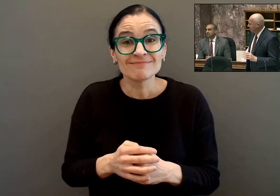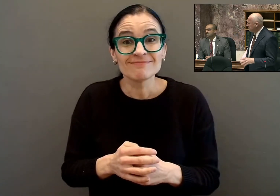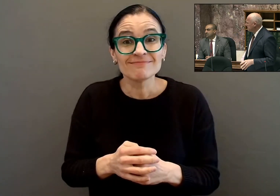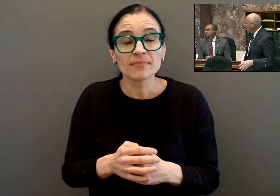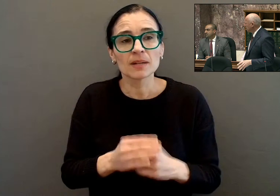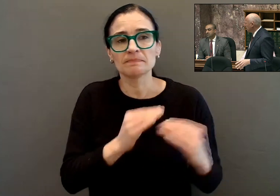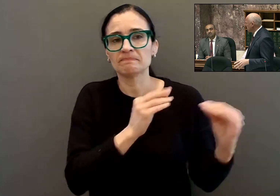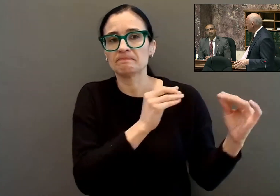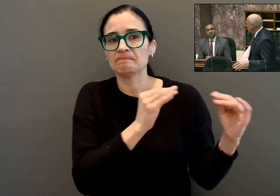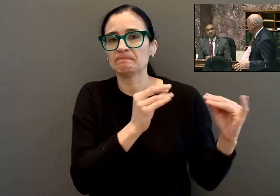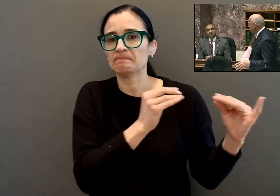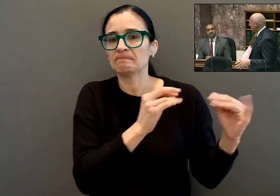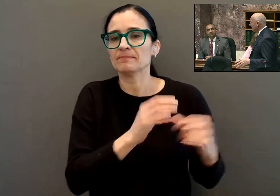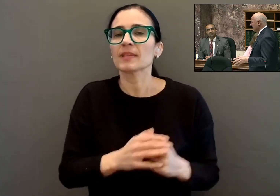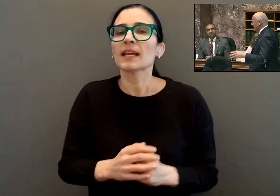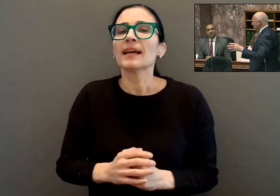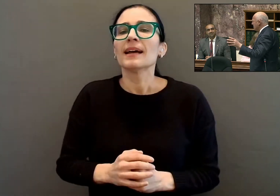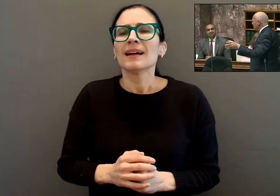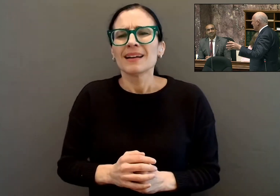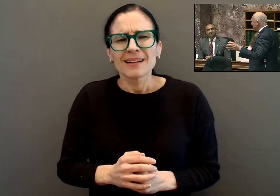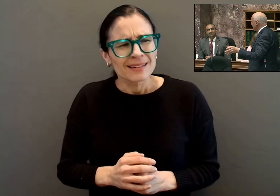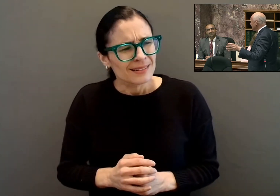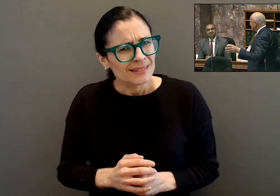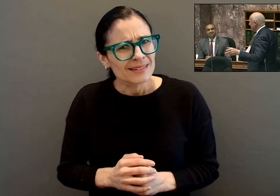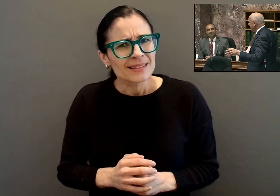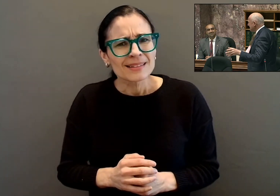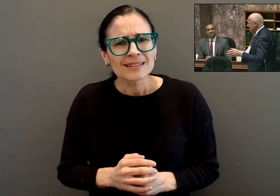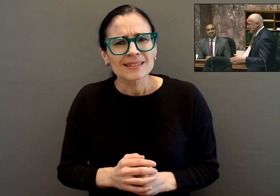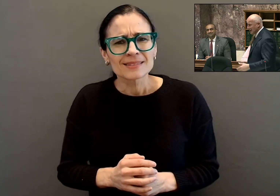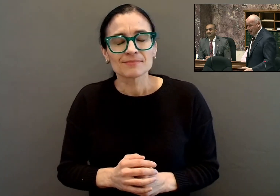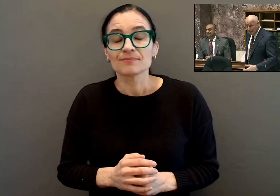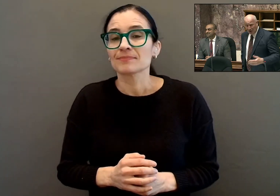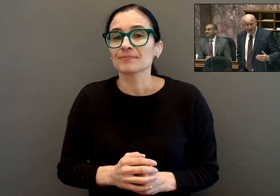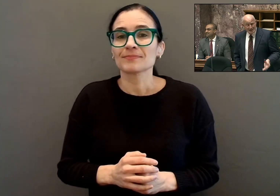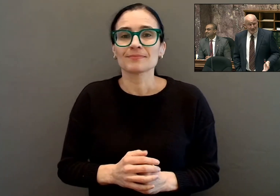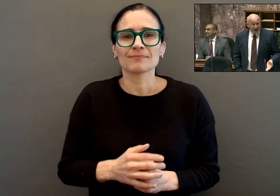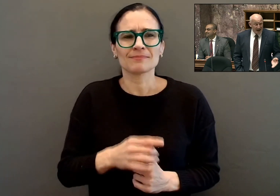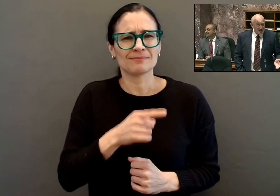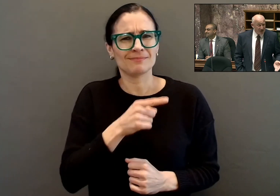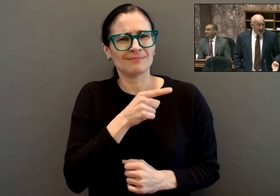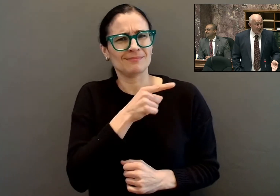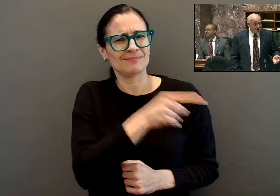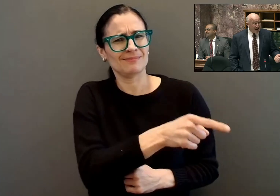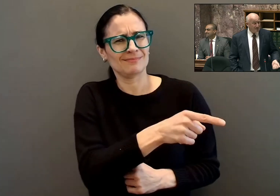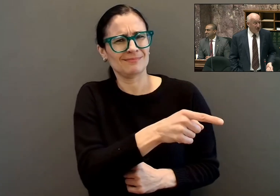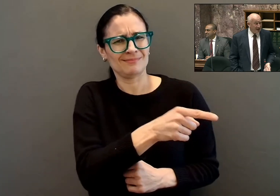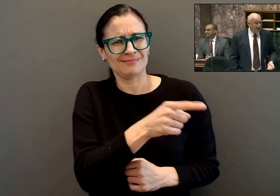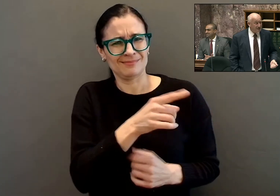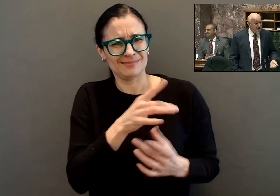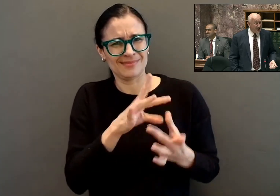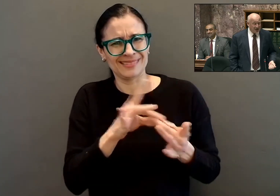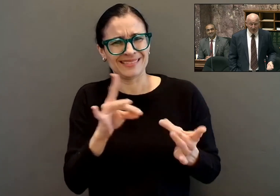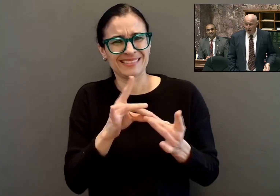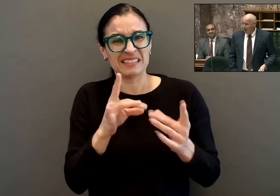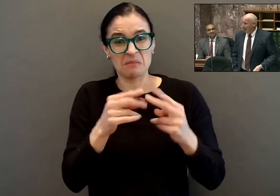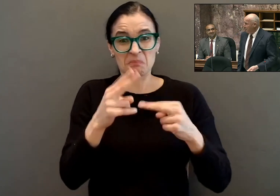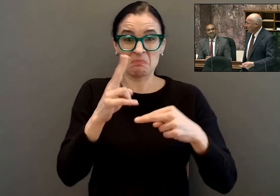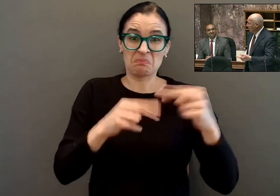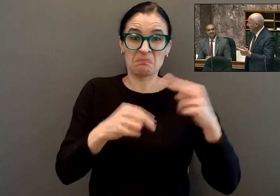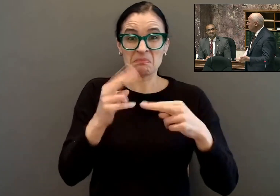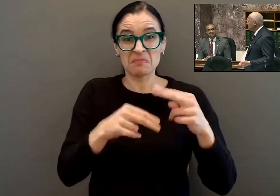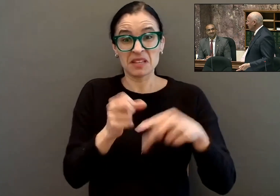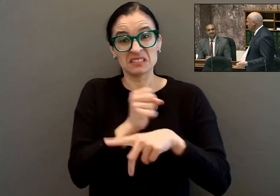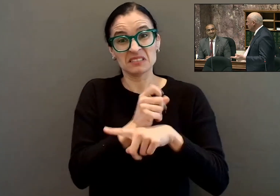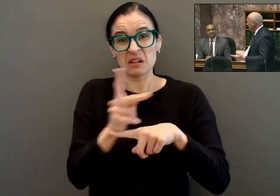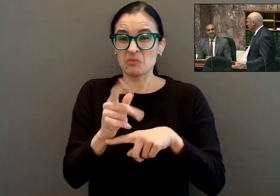Not infrastructure, Honourable Speaker. A member on the other side says building a SkyTrain is not building infrastructure, that